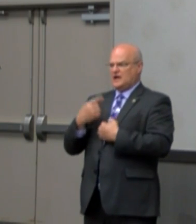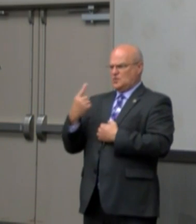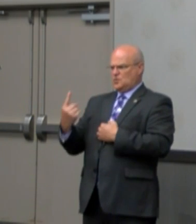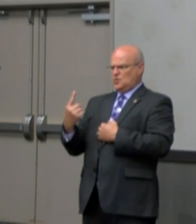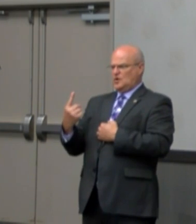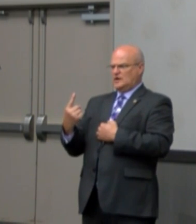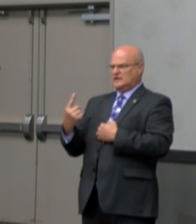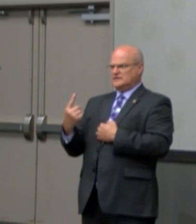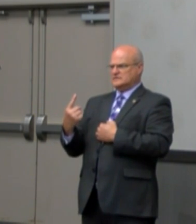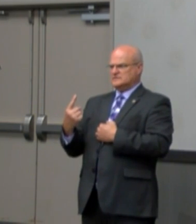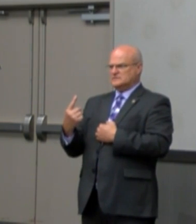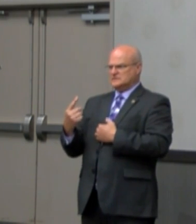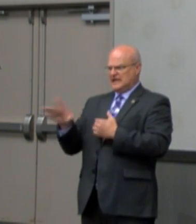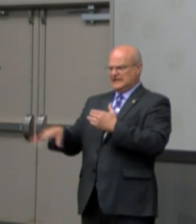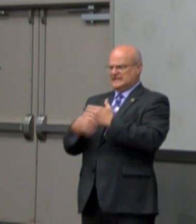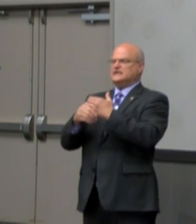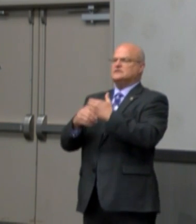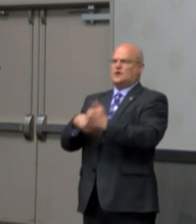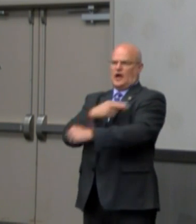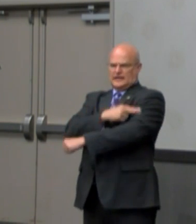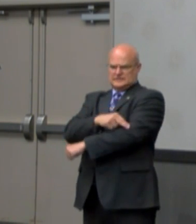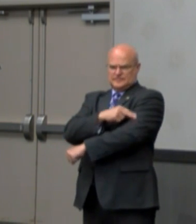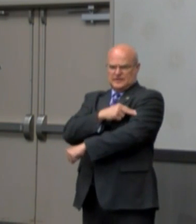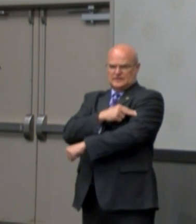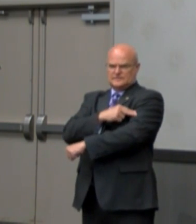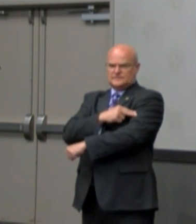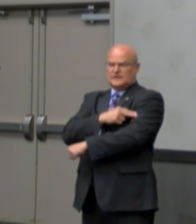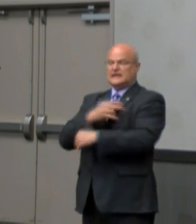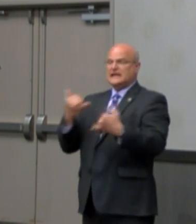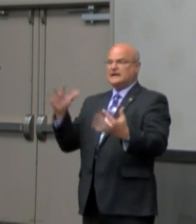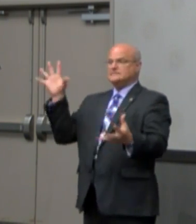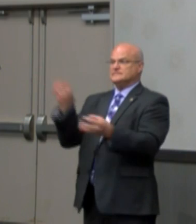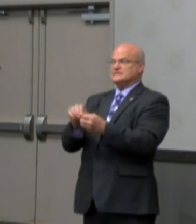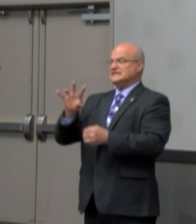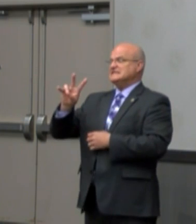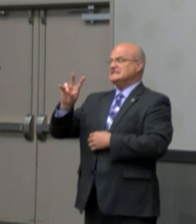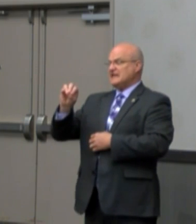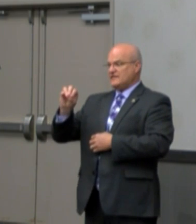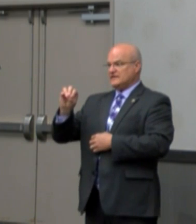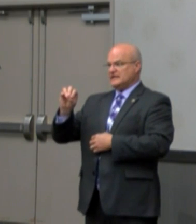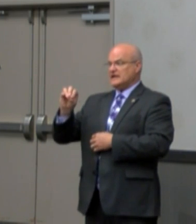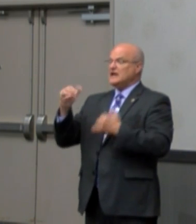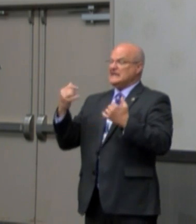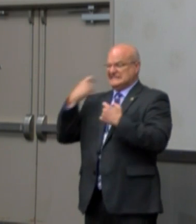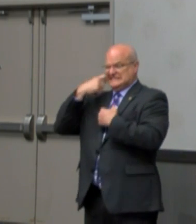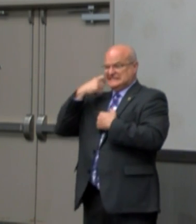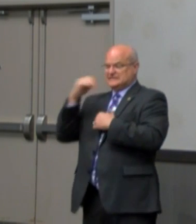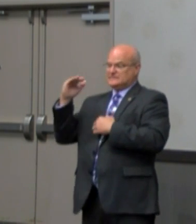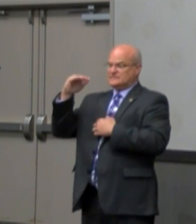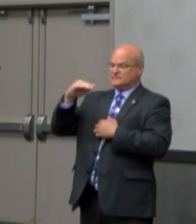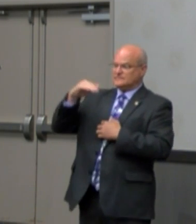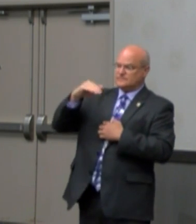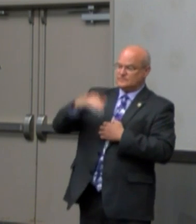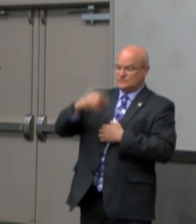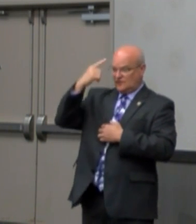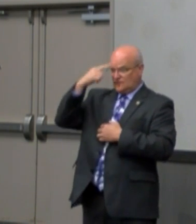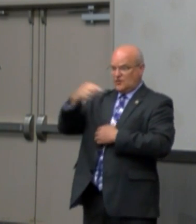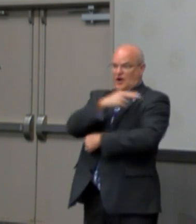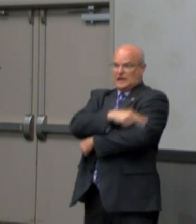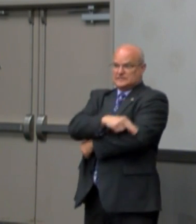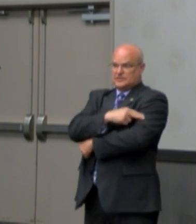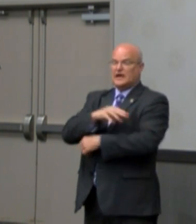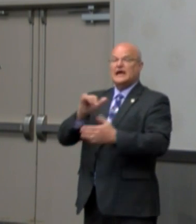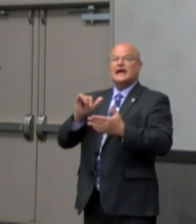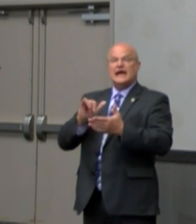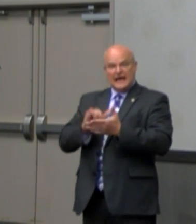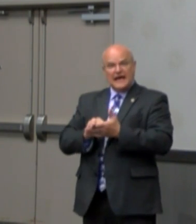one additional hospitalization, which is 70, which has been on a downward trend for hospitalizations, and that's